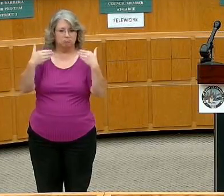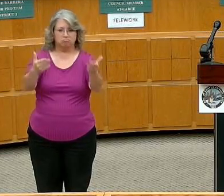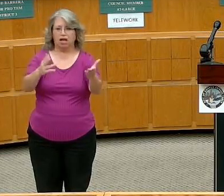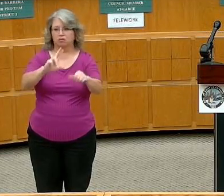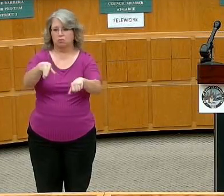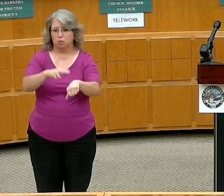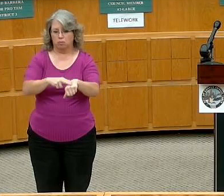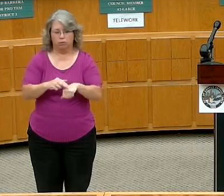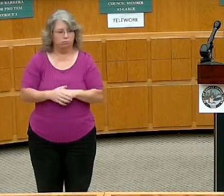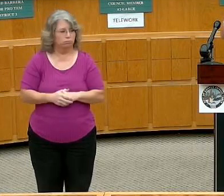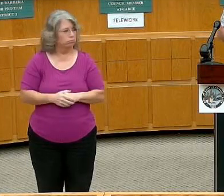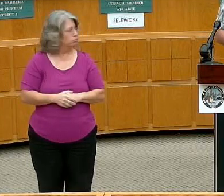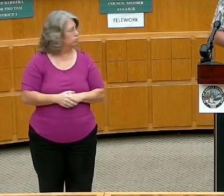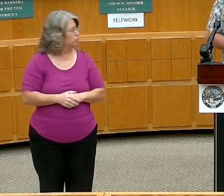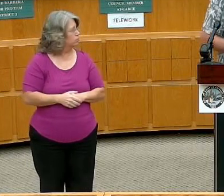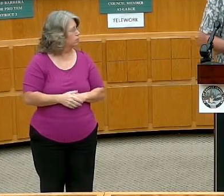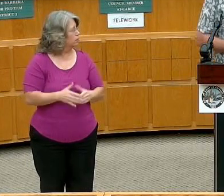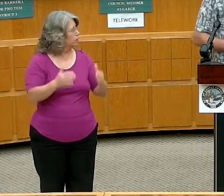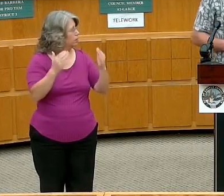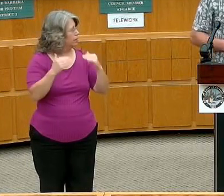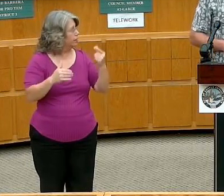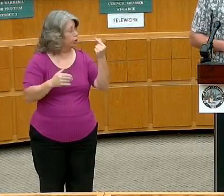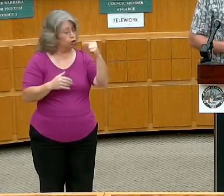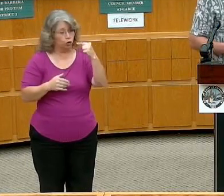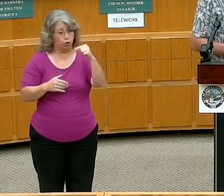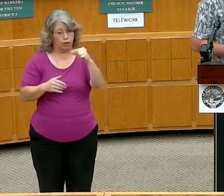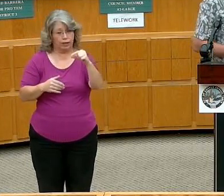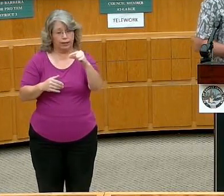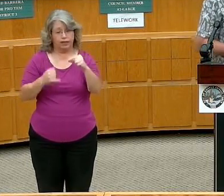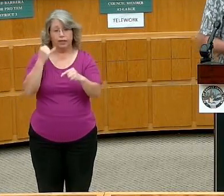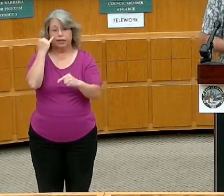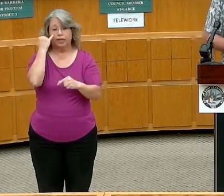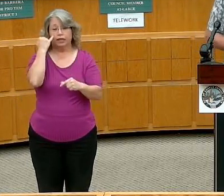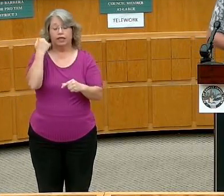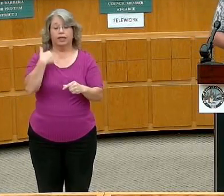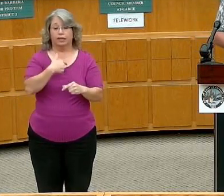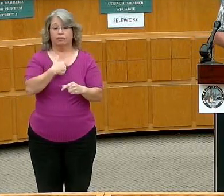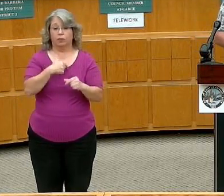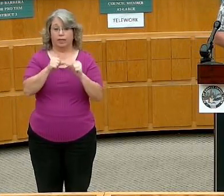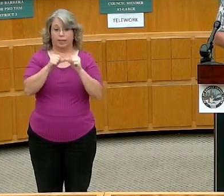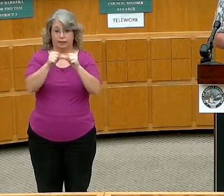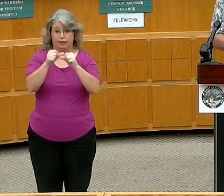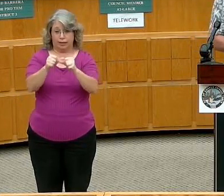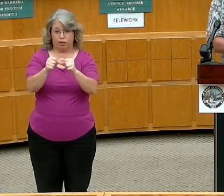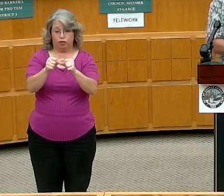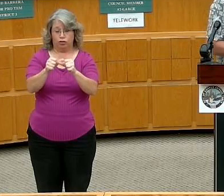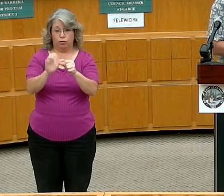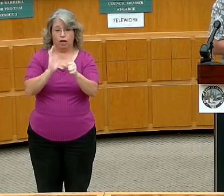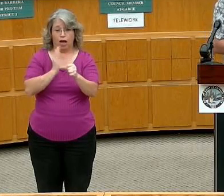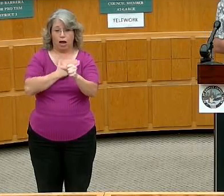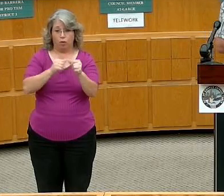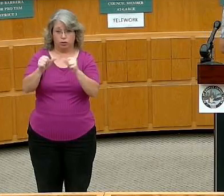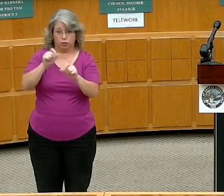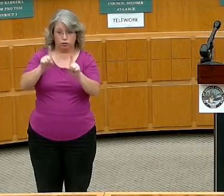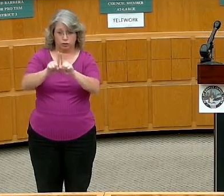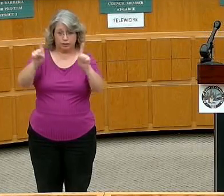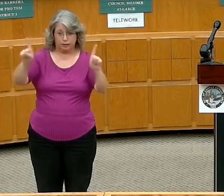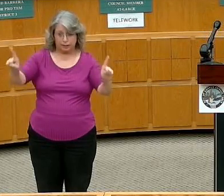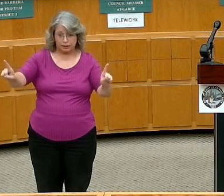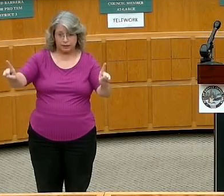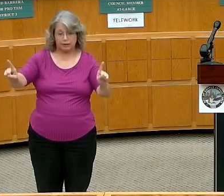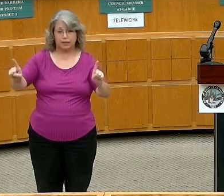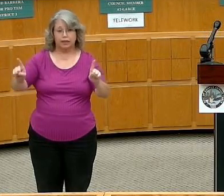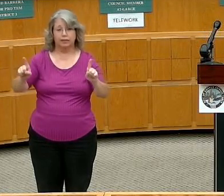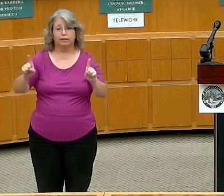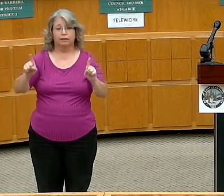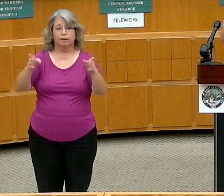3 in green, we have to keep the social distancing that we have in place, and what you see is that there's still a curve, but it's the